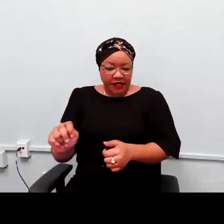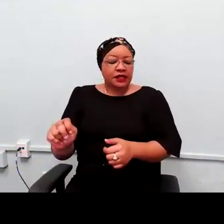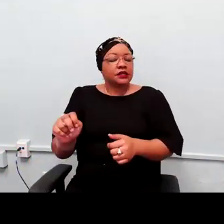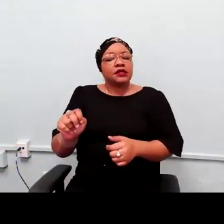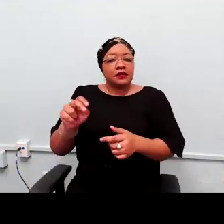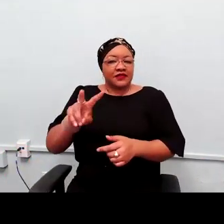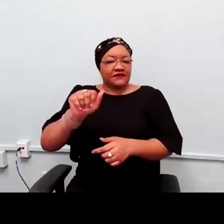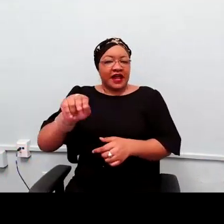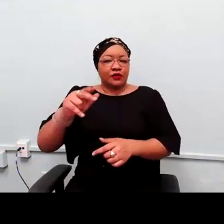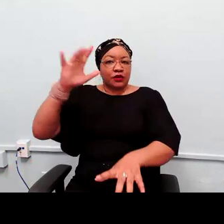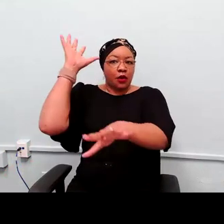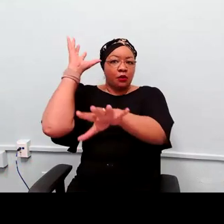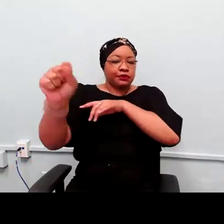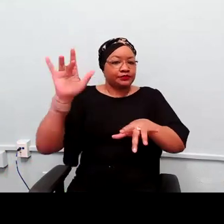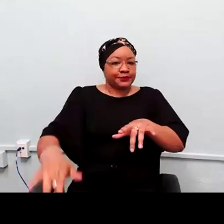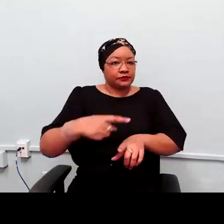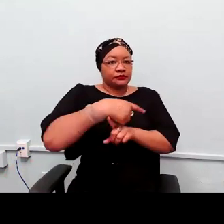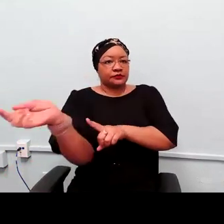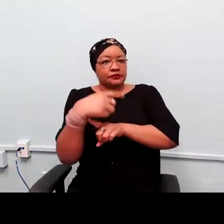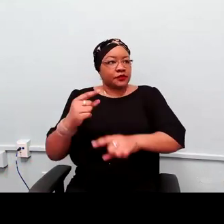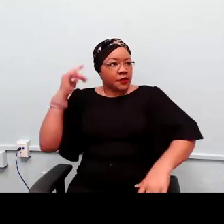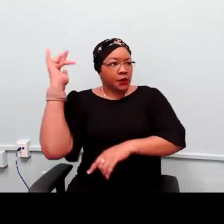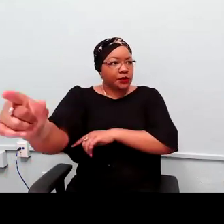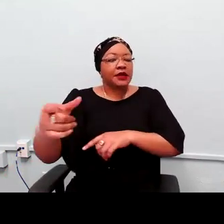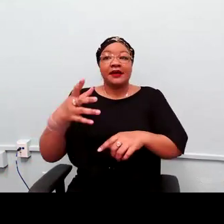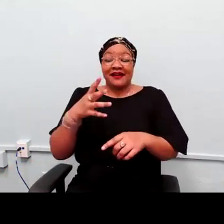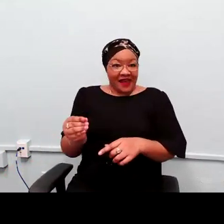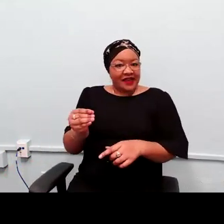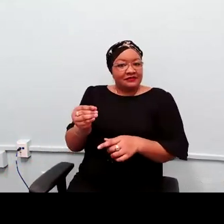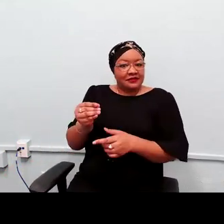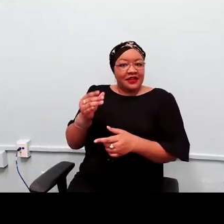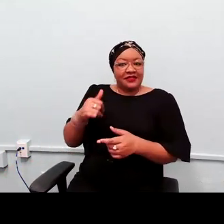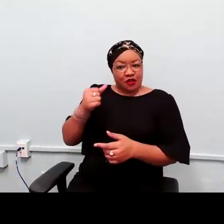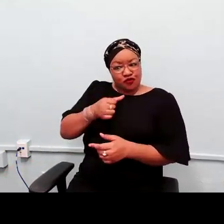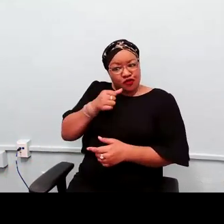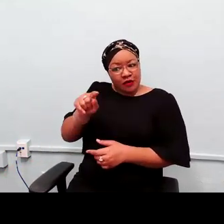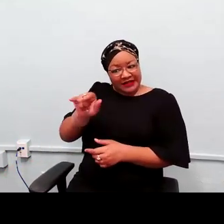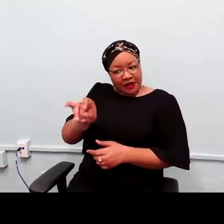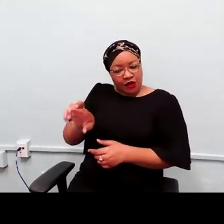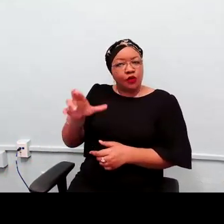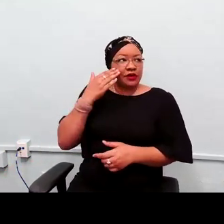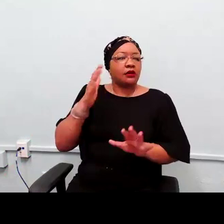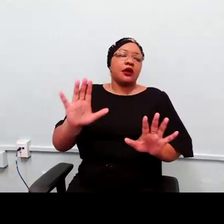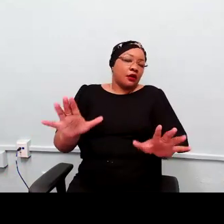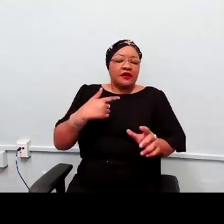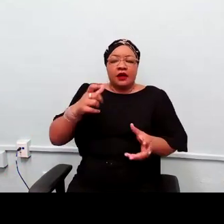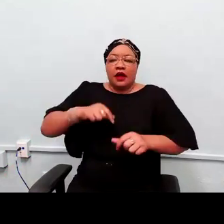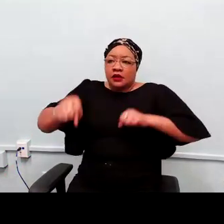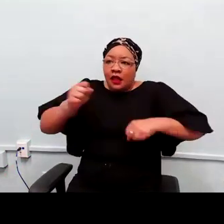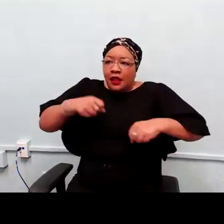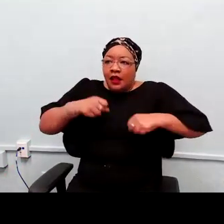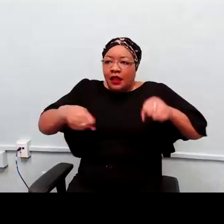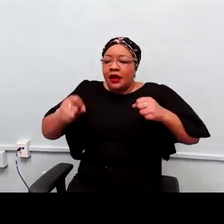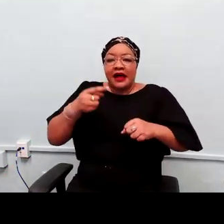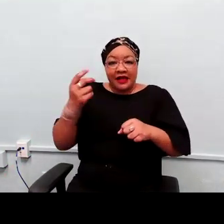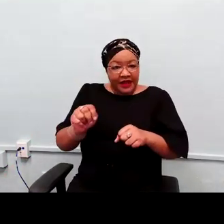on riding, ditch the bike, and start hopping fences. They never once got caught, although Taylor hopped a lot of